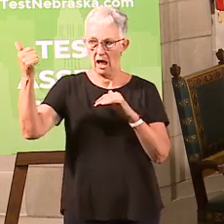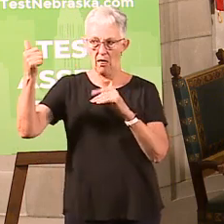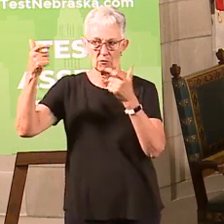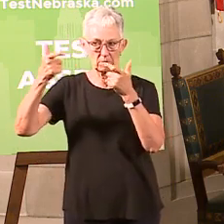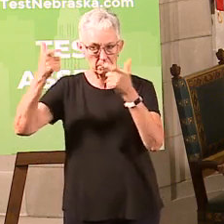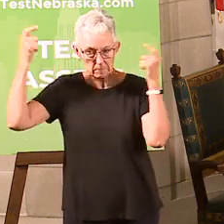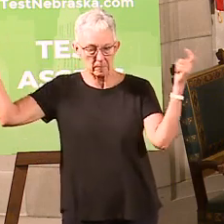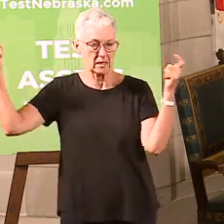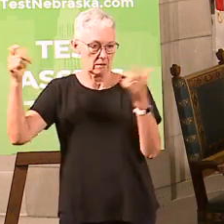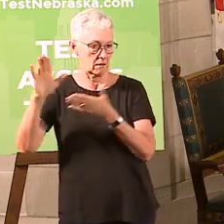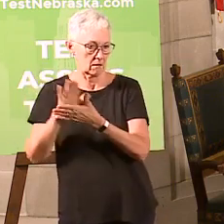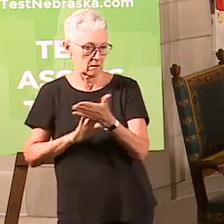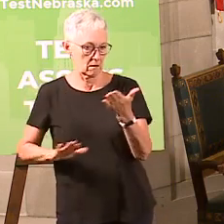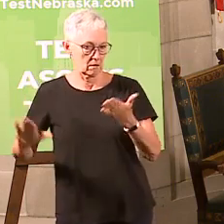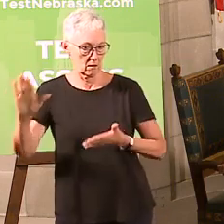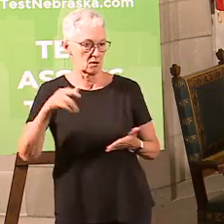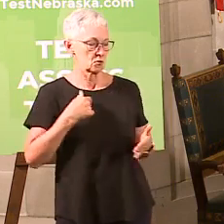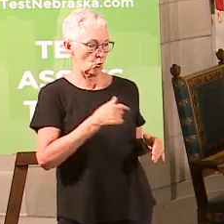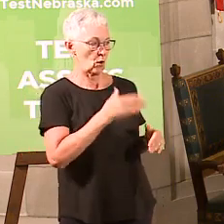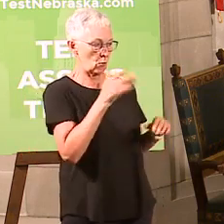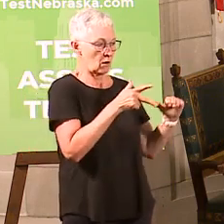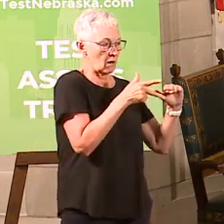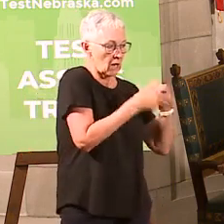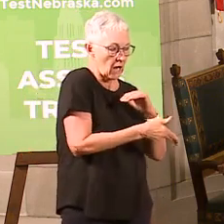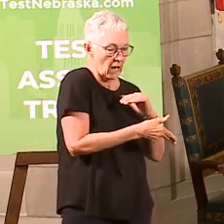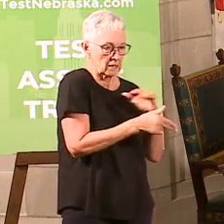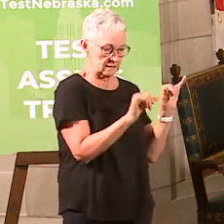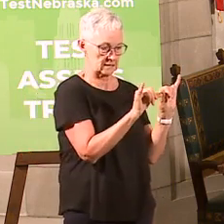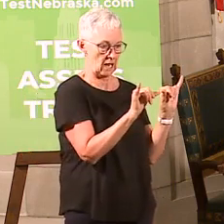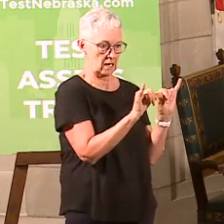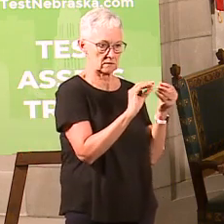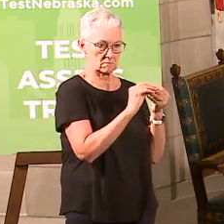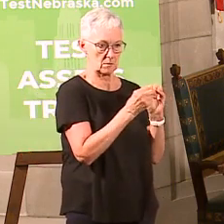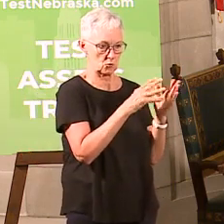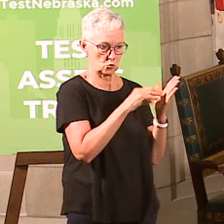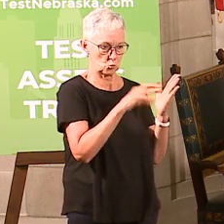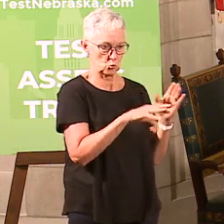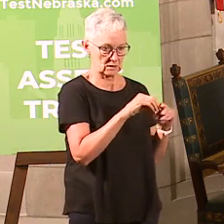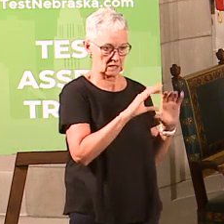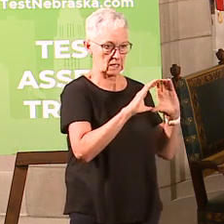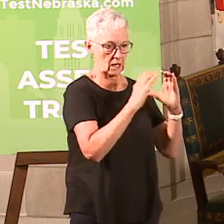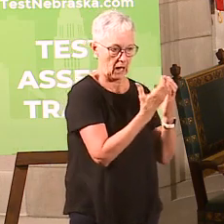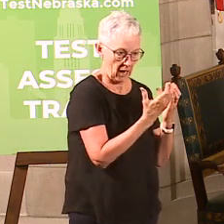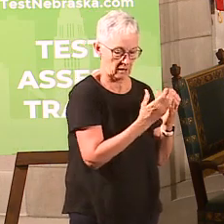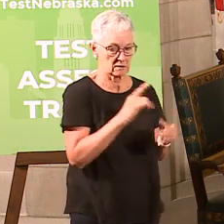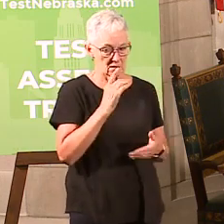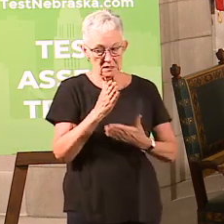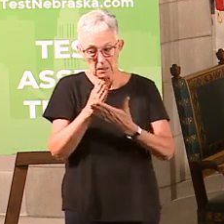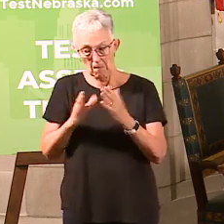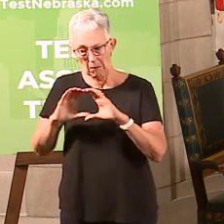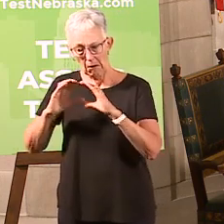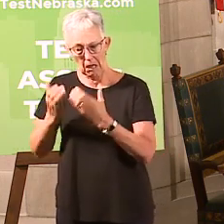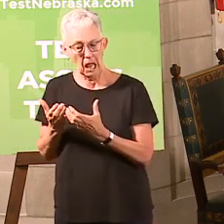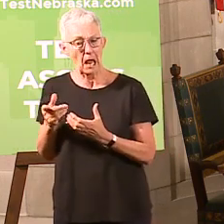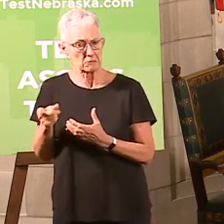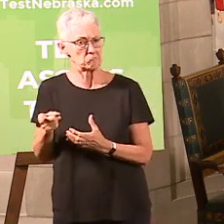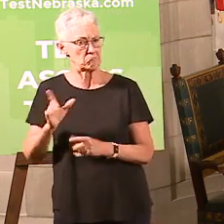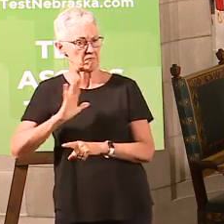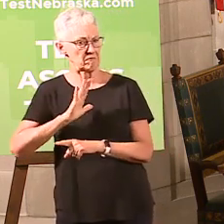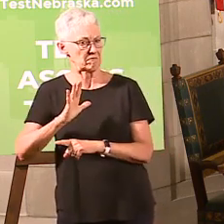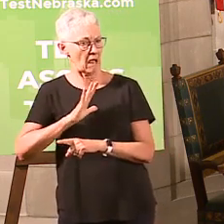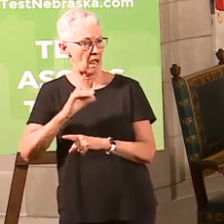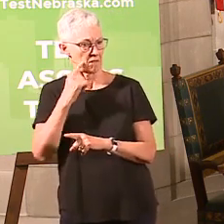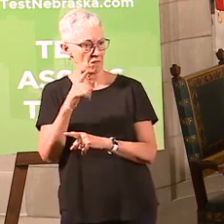sizes. There will be some programs where it is actually smarter and a good fit to be online. And there may even be some of